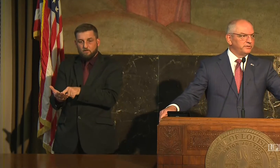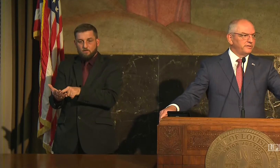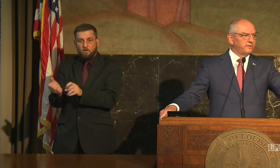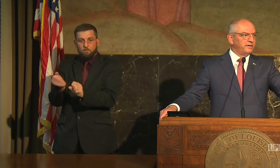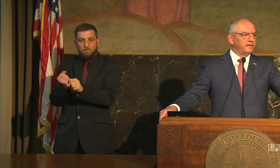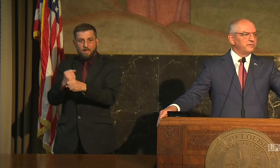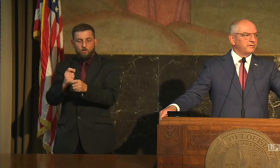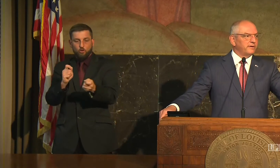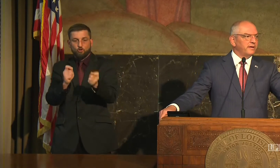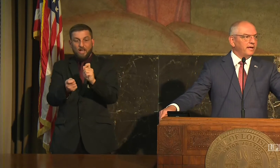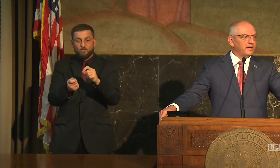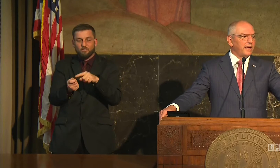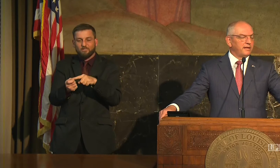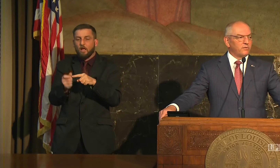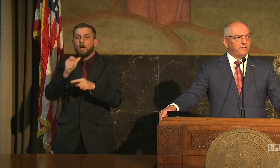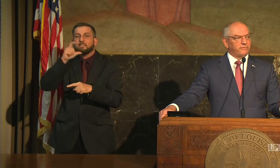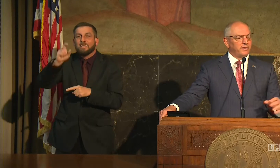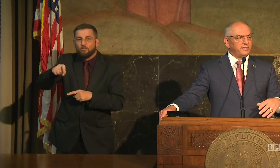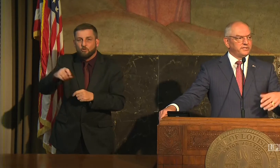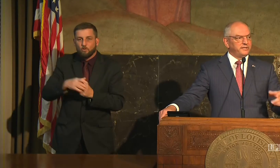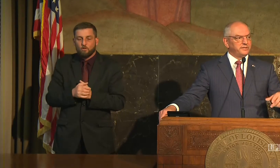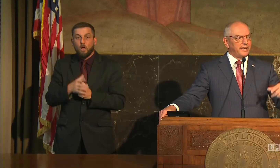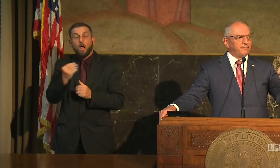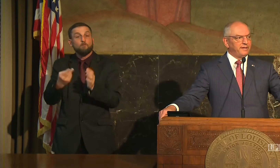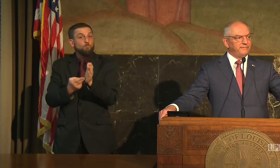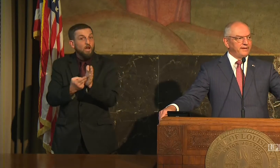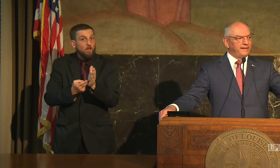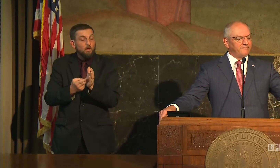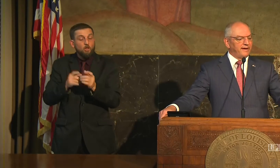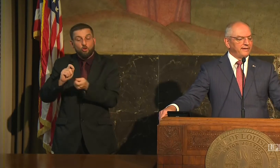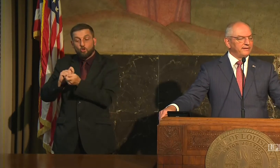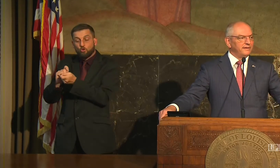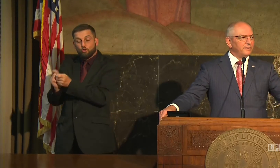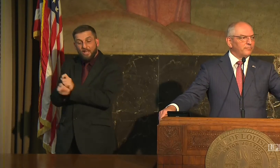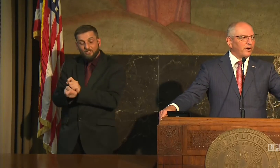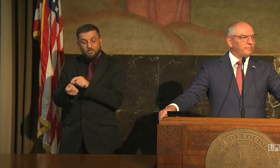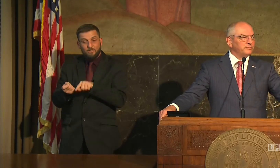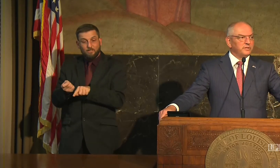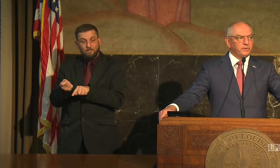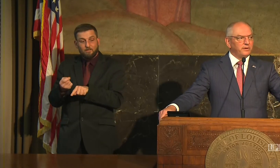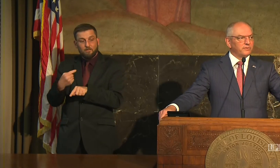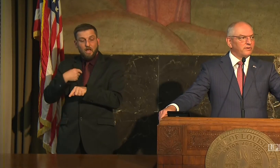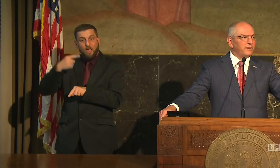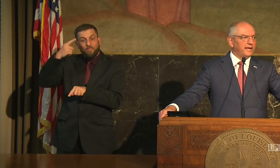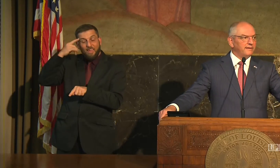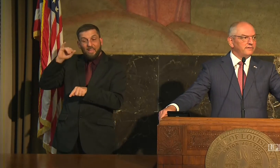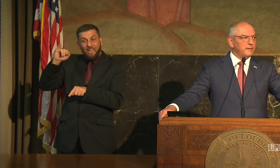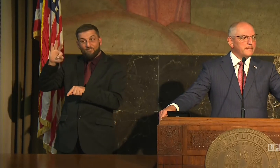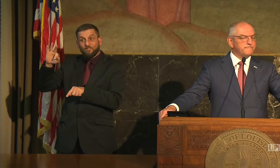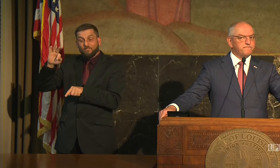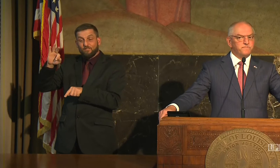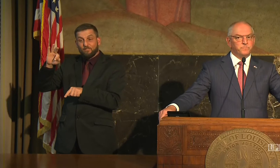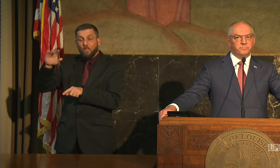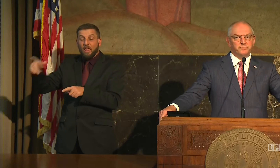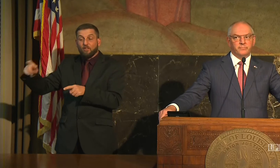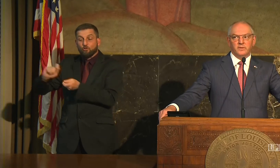make changes that are unnecessary. And quite frankly, changes that I believe that invite problems that we don't currently have.